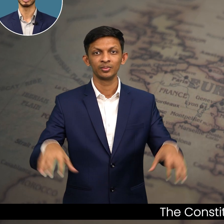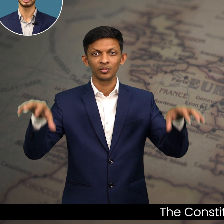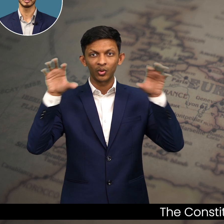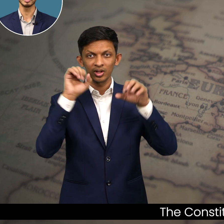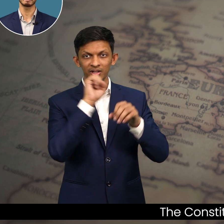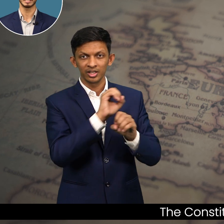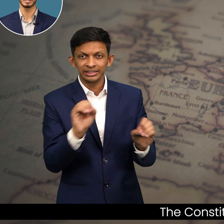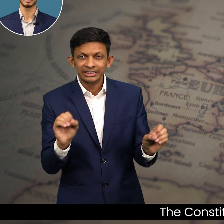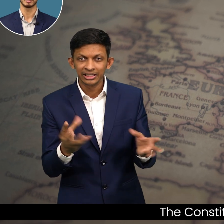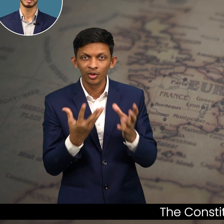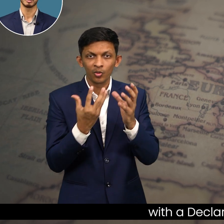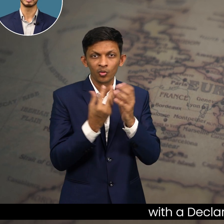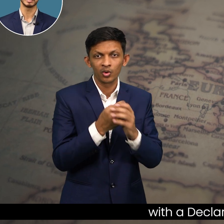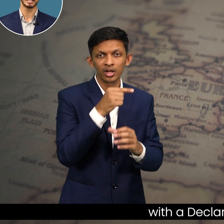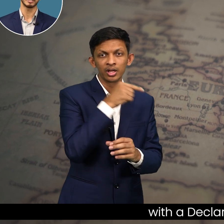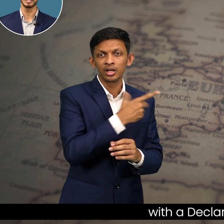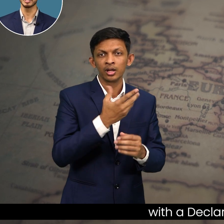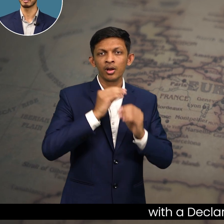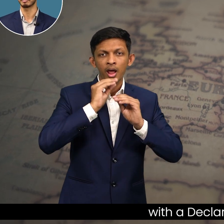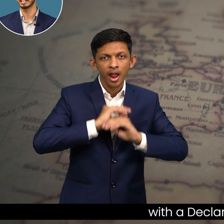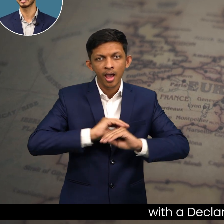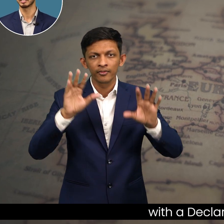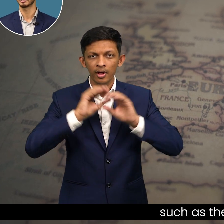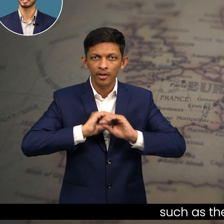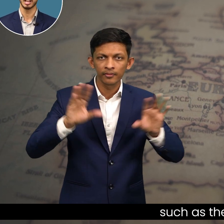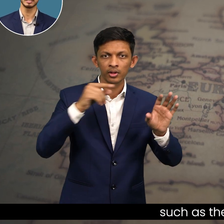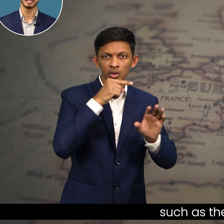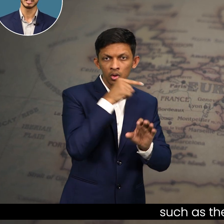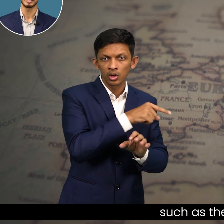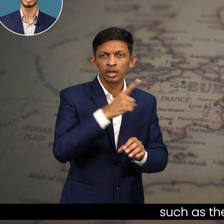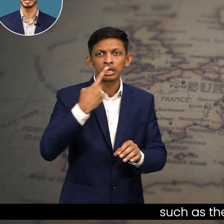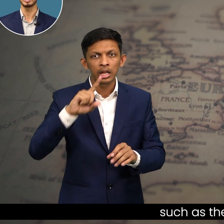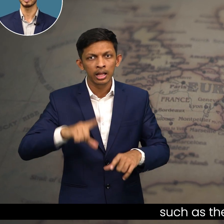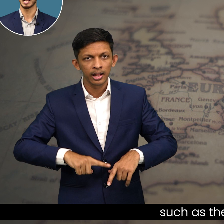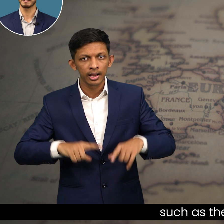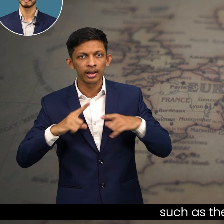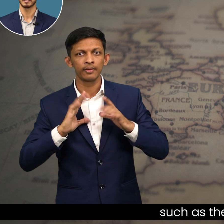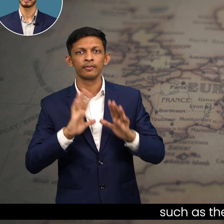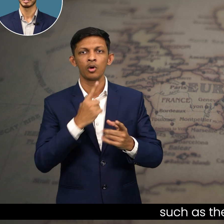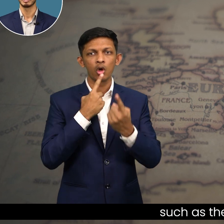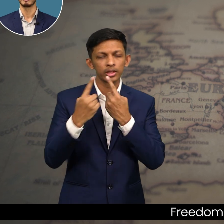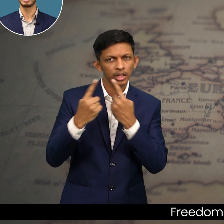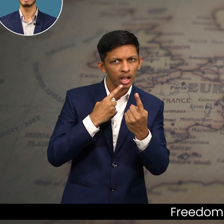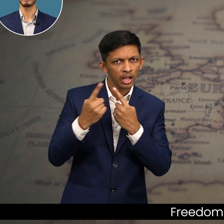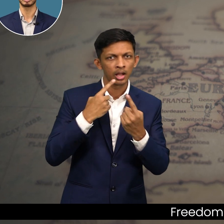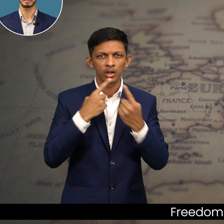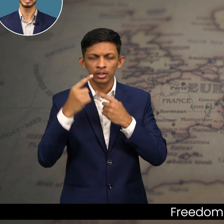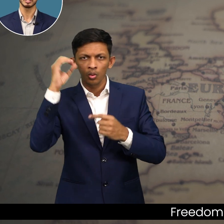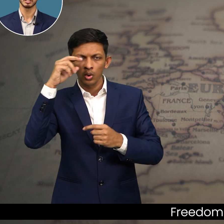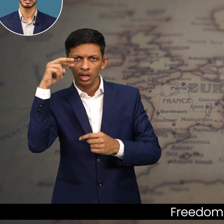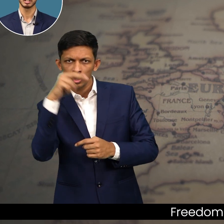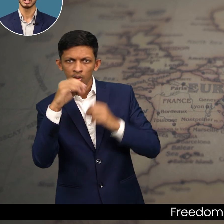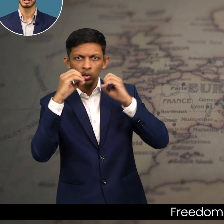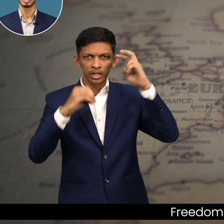The Constitution began with a declaration of rights such as the right to life, freedom of